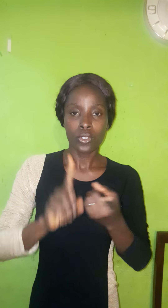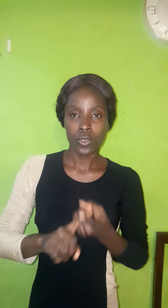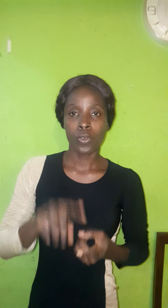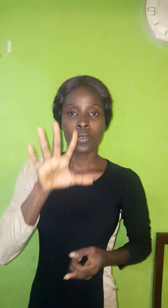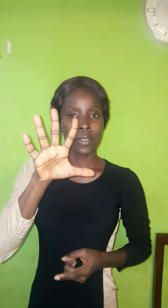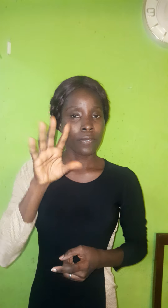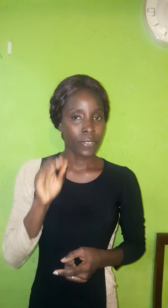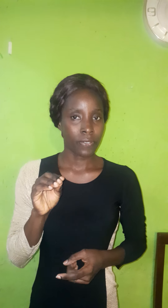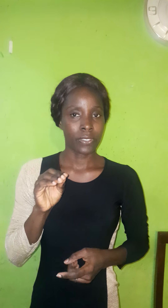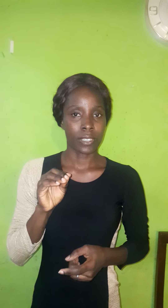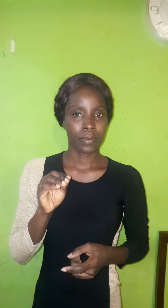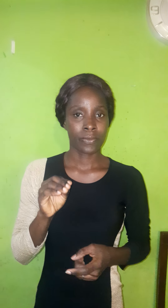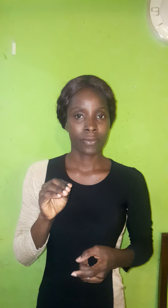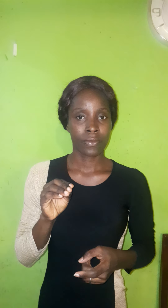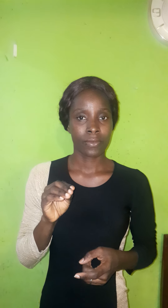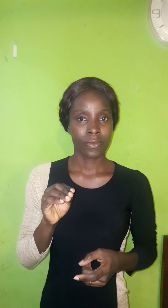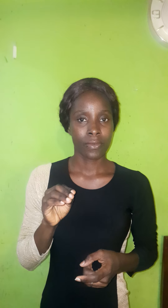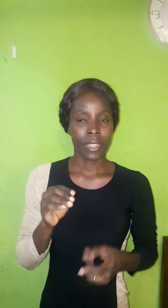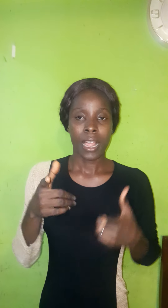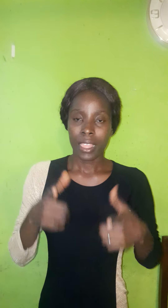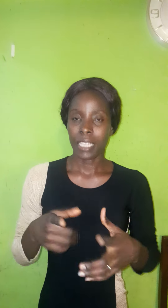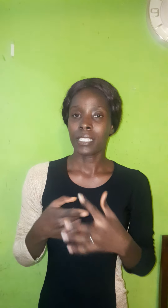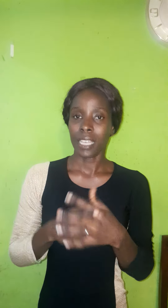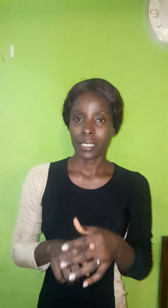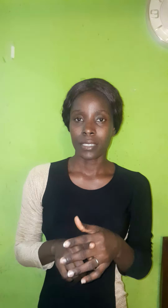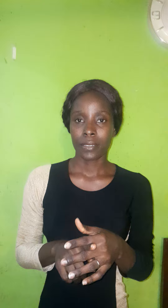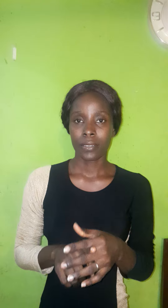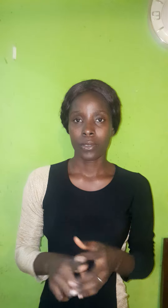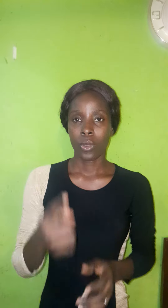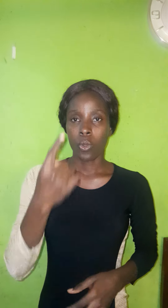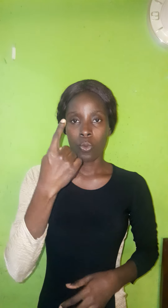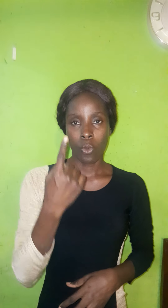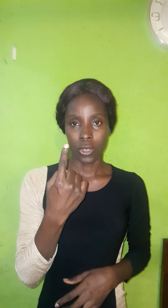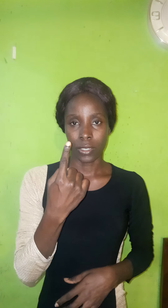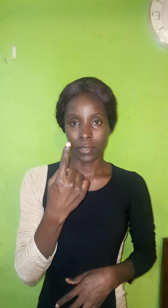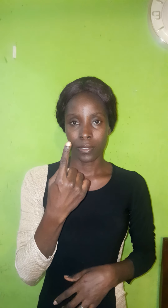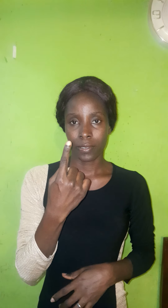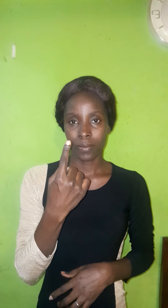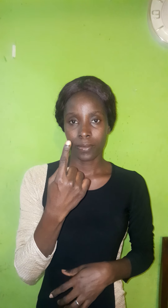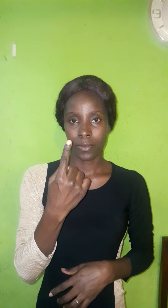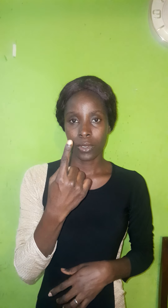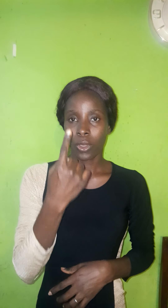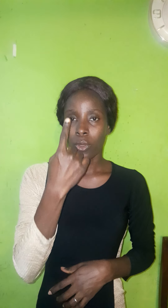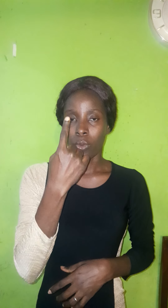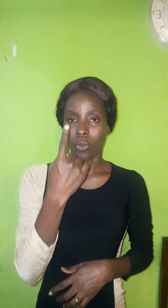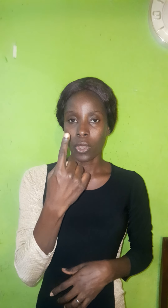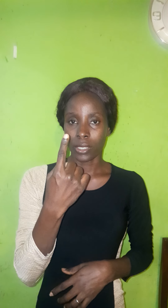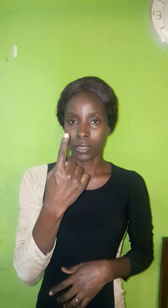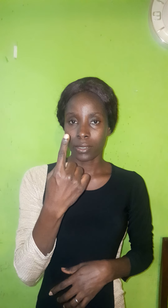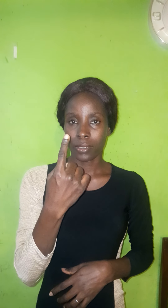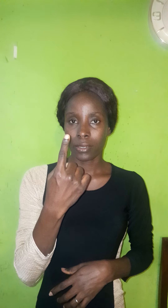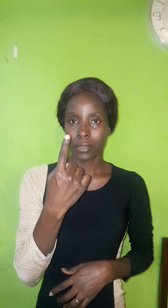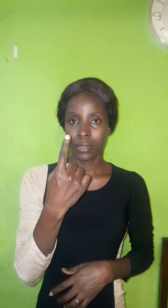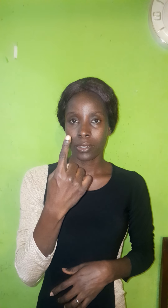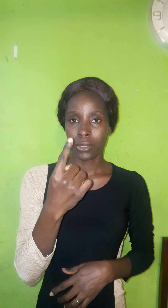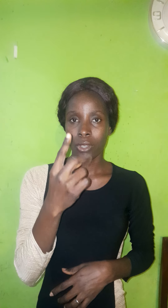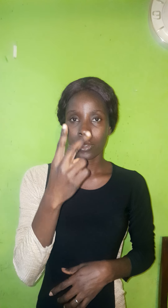to 50. Let's start. 1, 1,